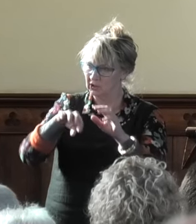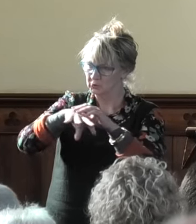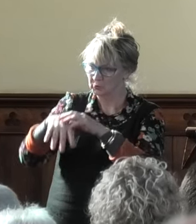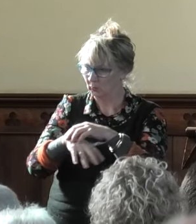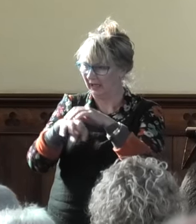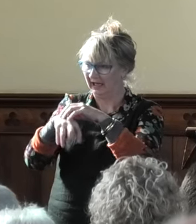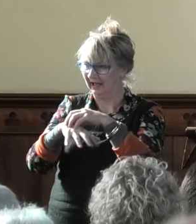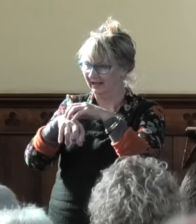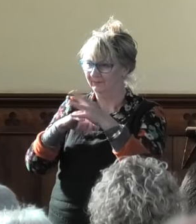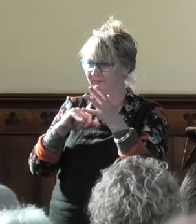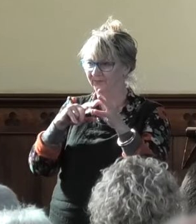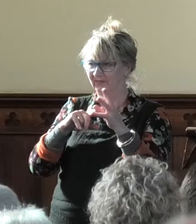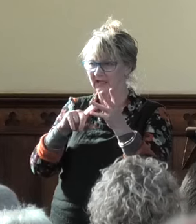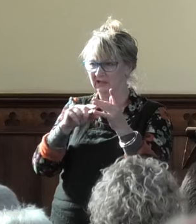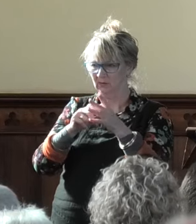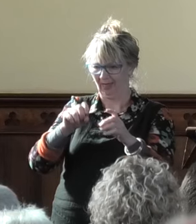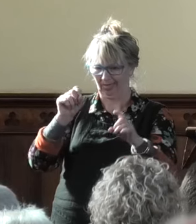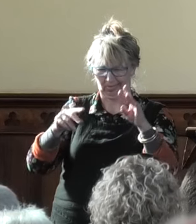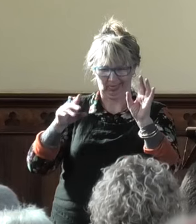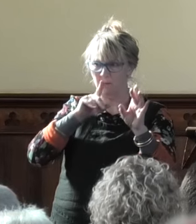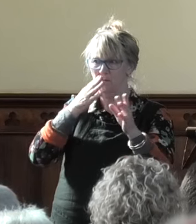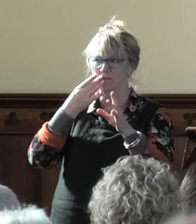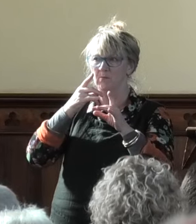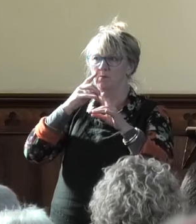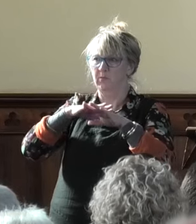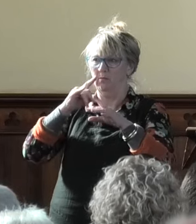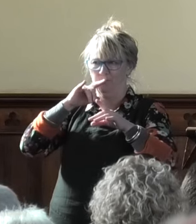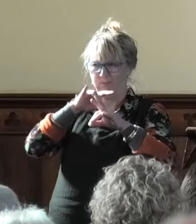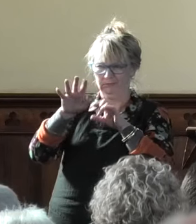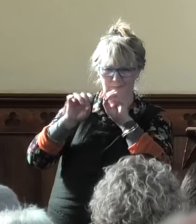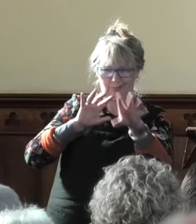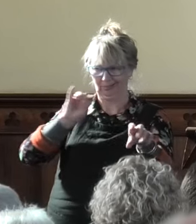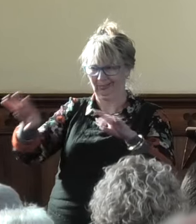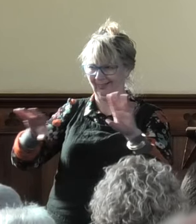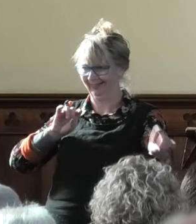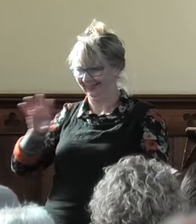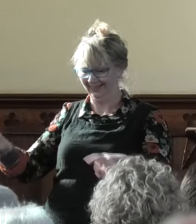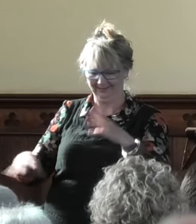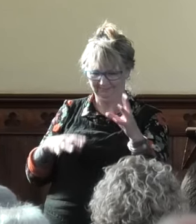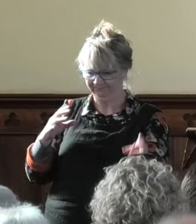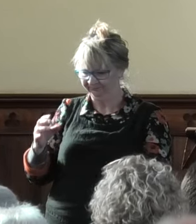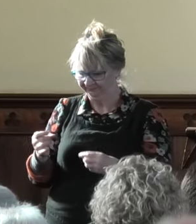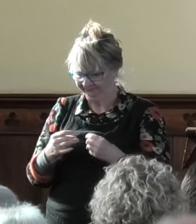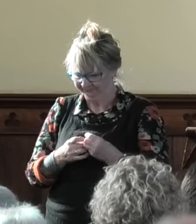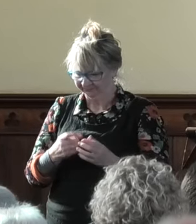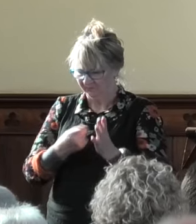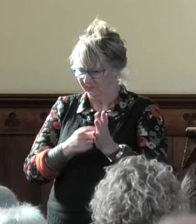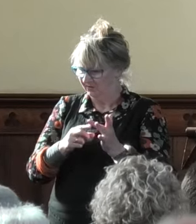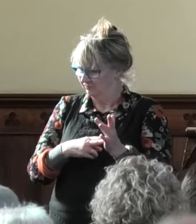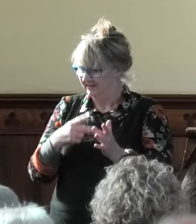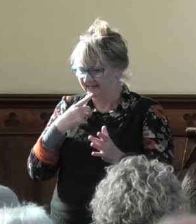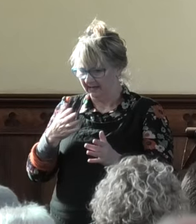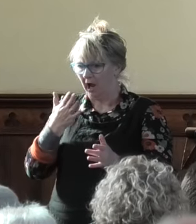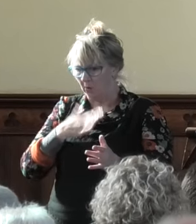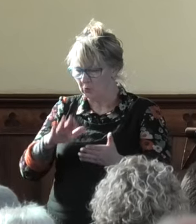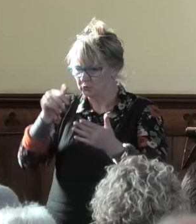but apparently there was a bit of a squid ink fight going on out there and the boat was covered. Rin then insisted on being taught how to